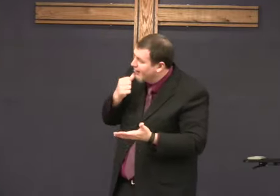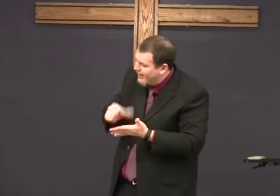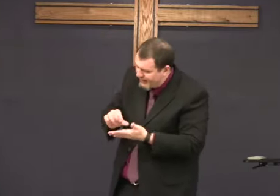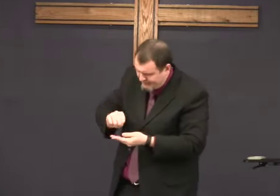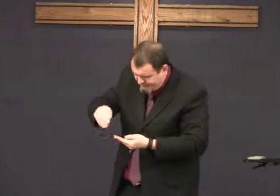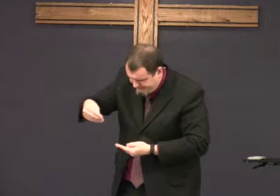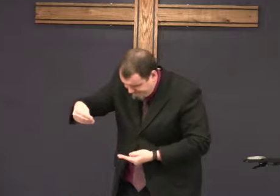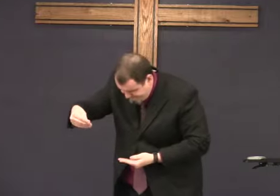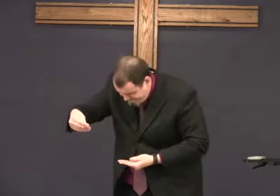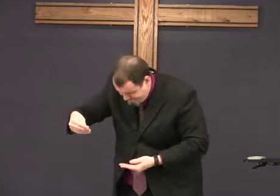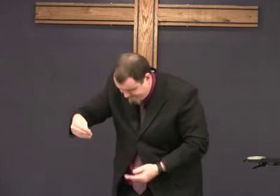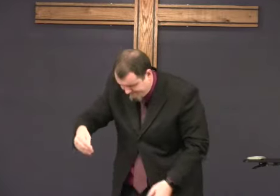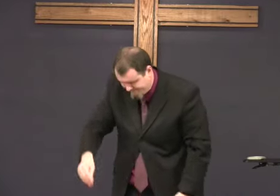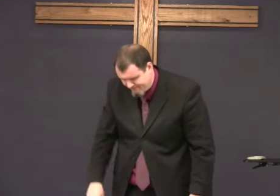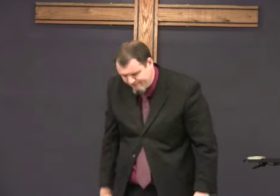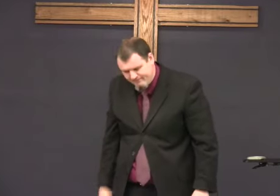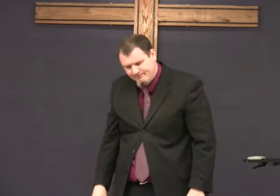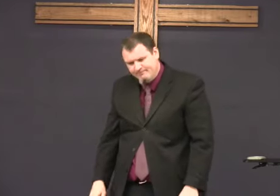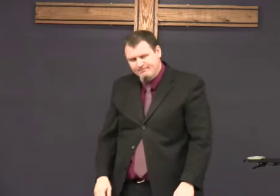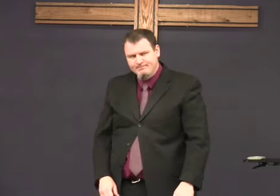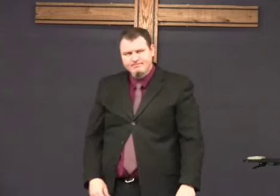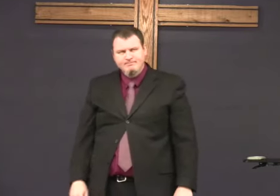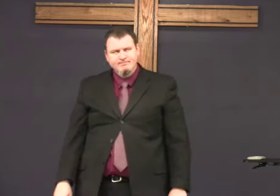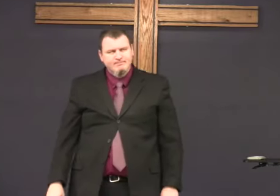gets another piece of mail, and